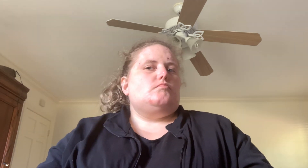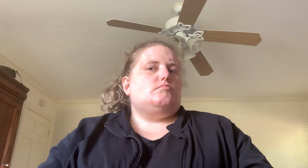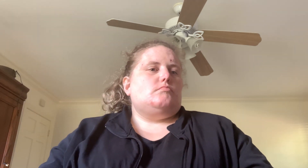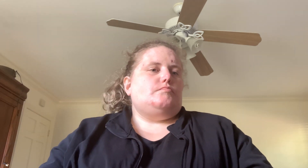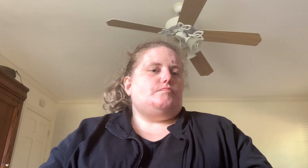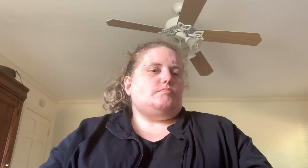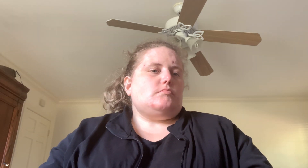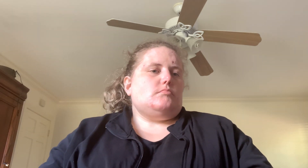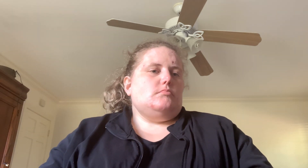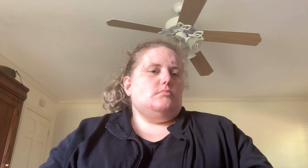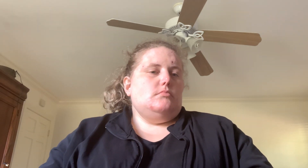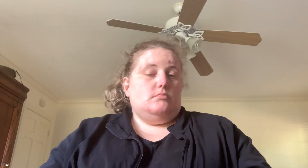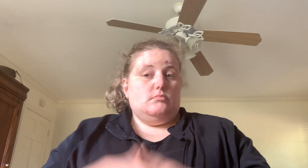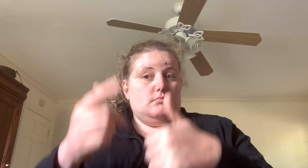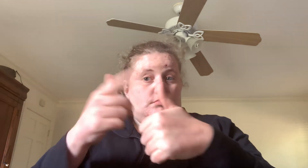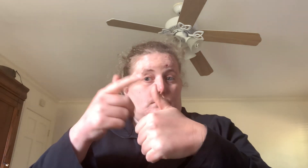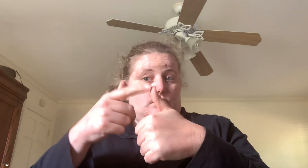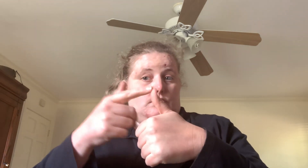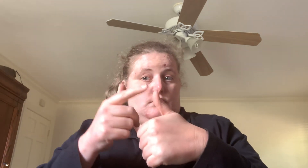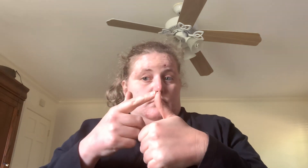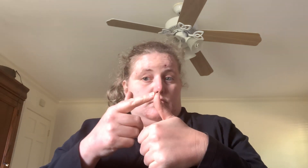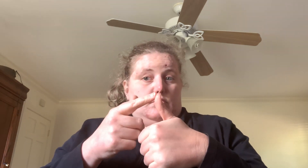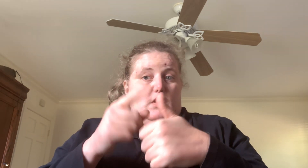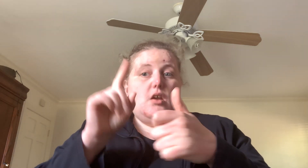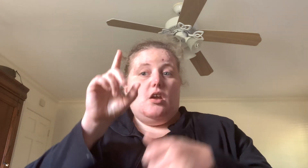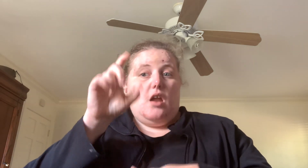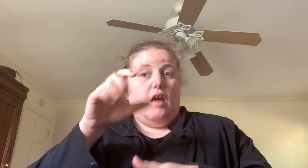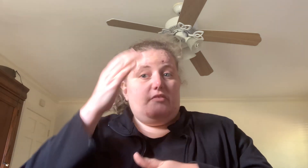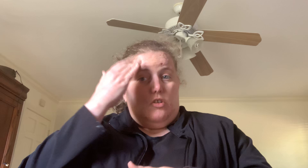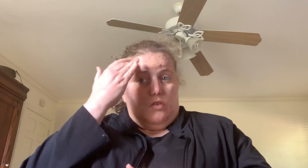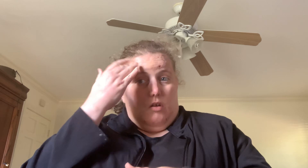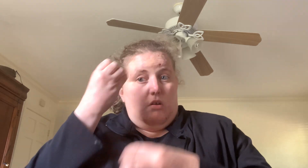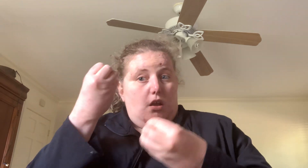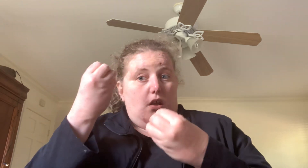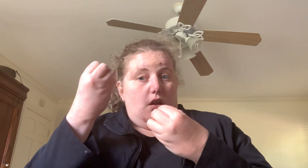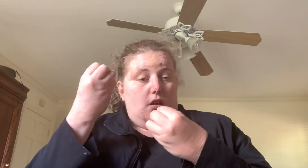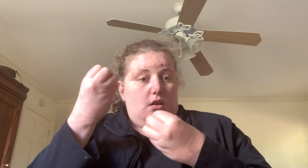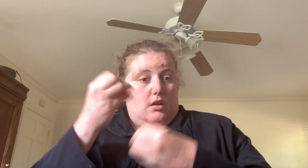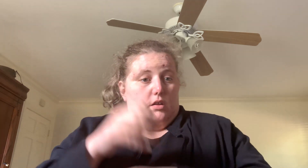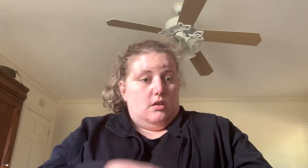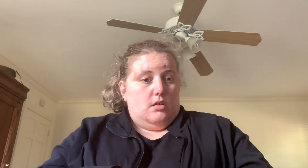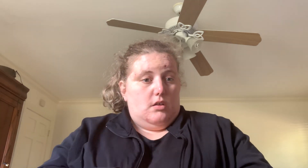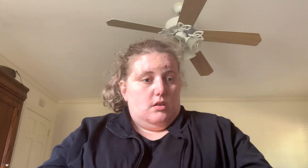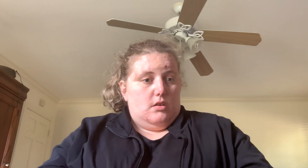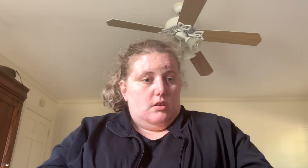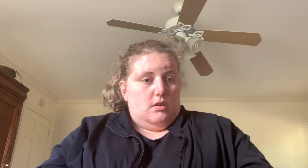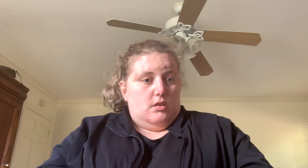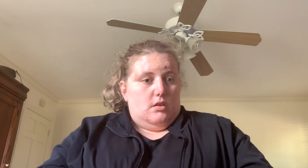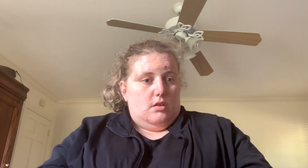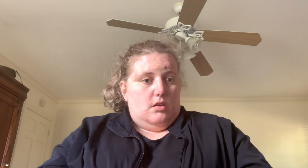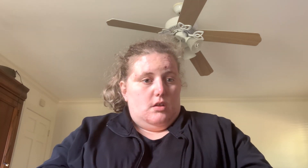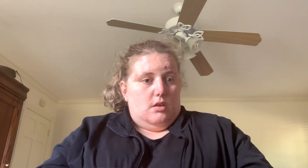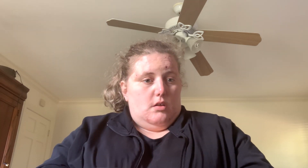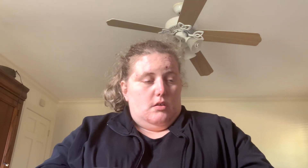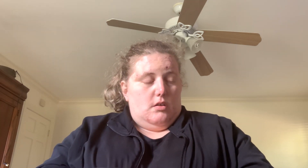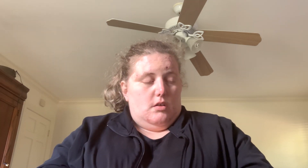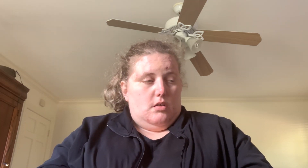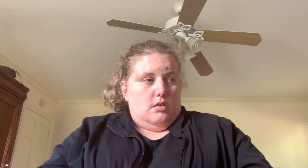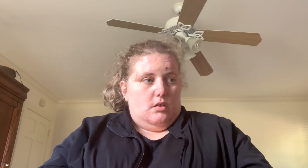That's always the first thing, is you have to know how much is in 1 mole of your given substance. In our previous